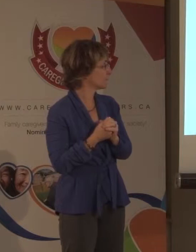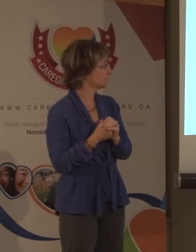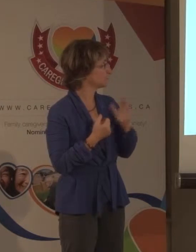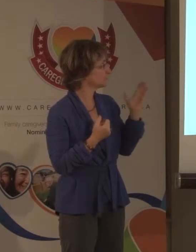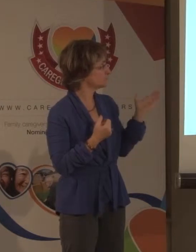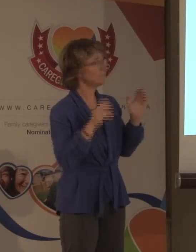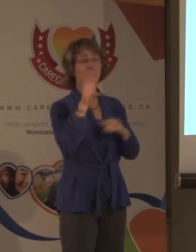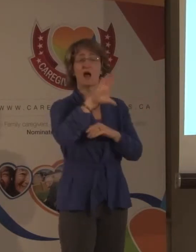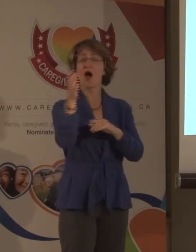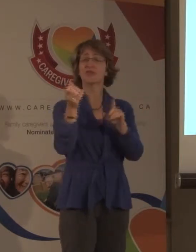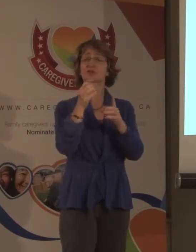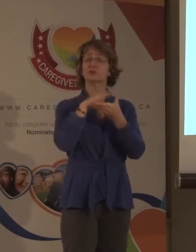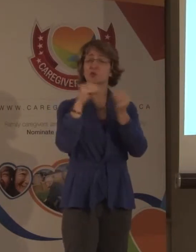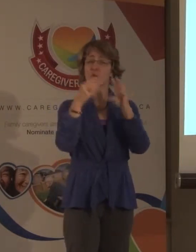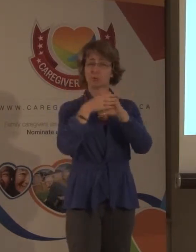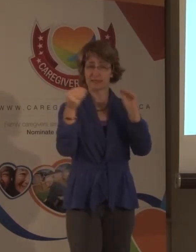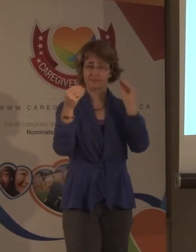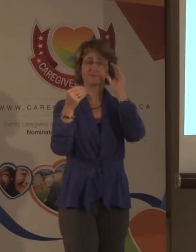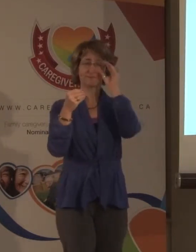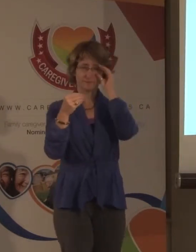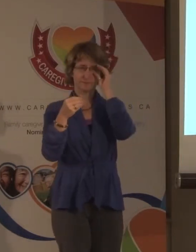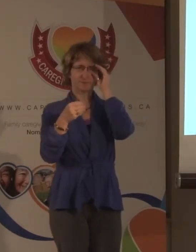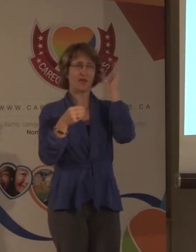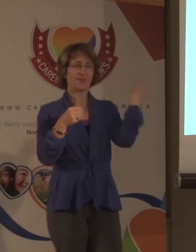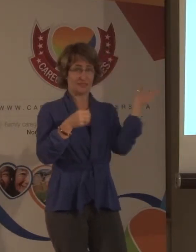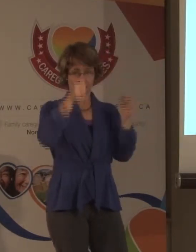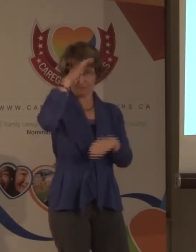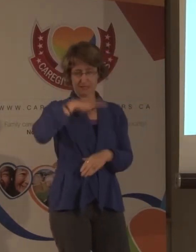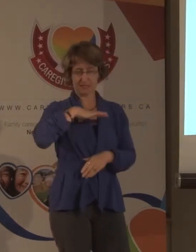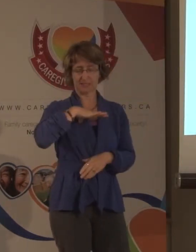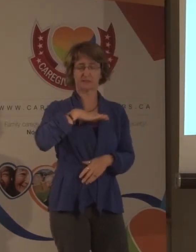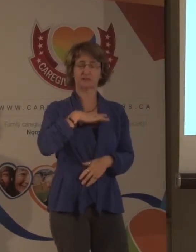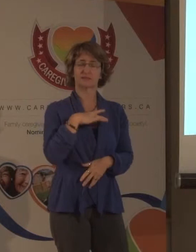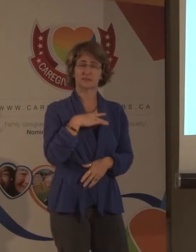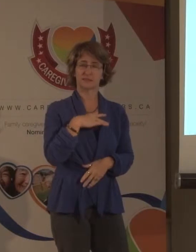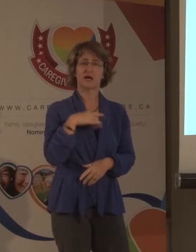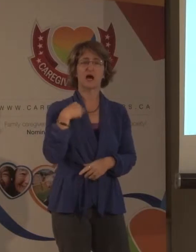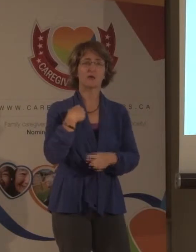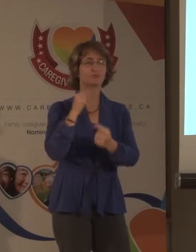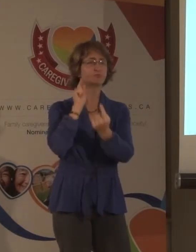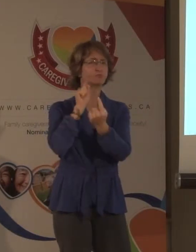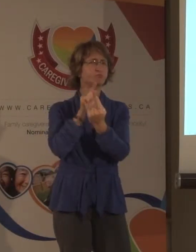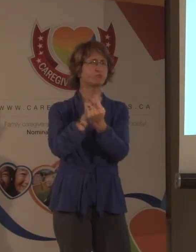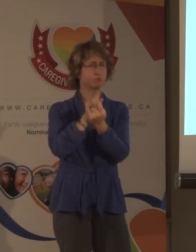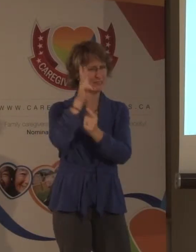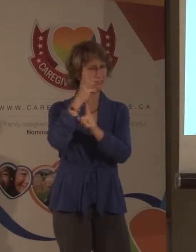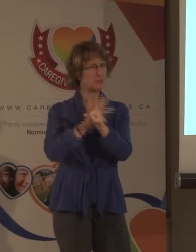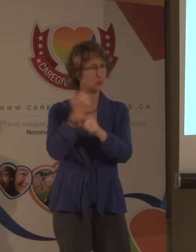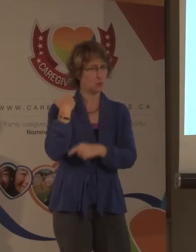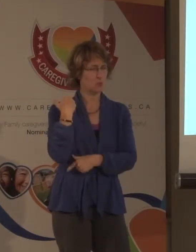And this is another case study that I have. This is a gentleman that I met probably 6 months